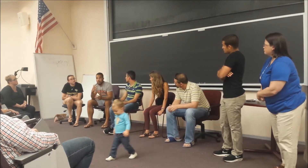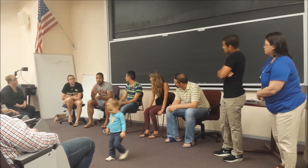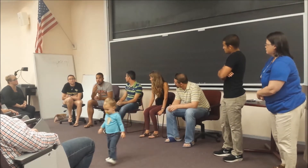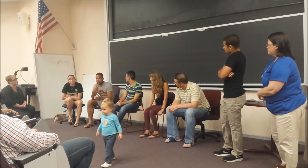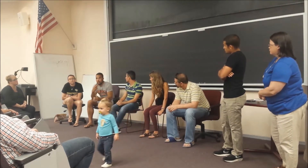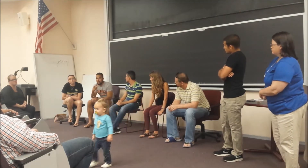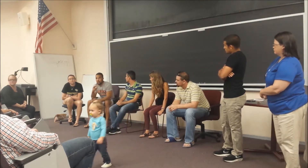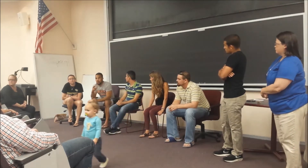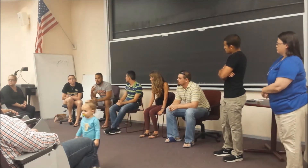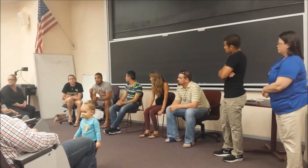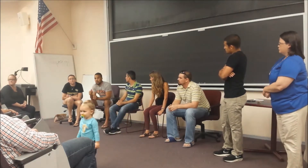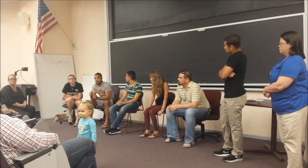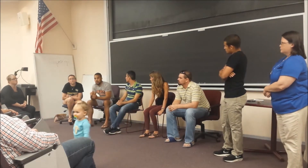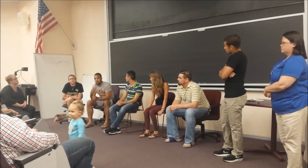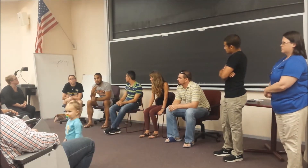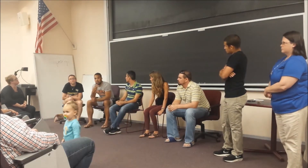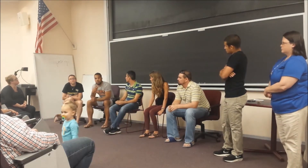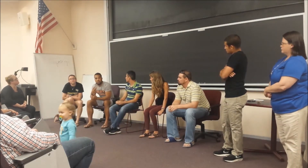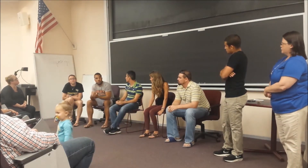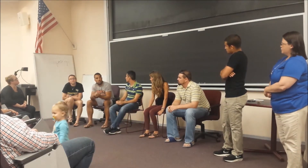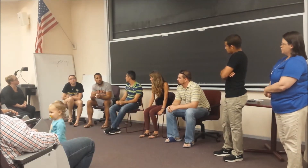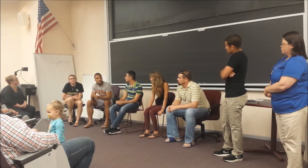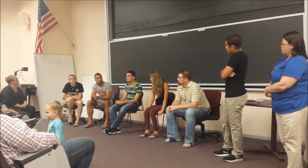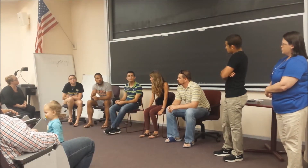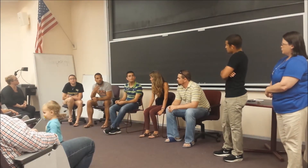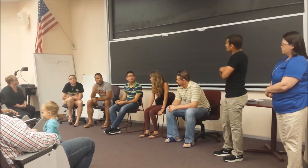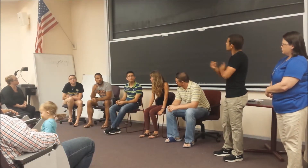I understood both